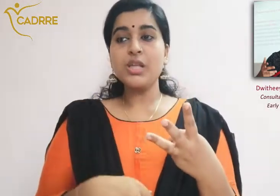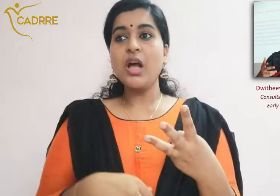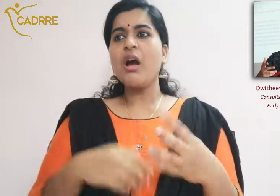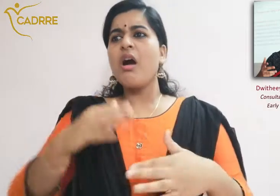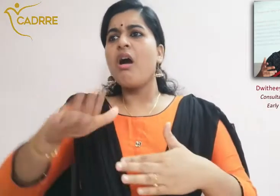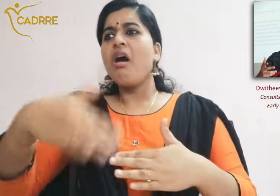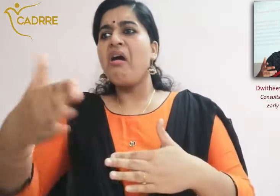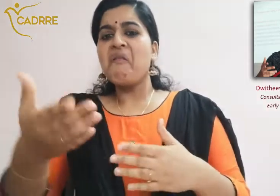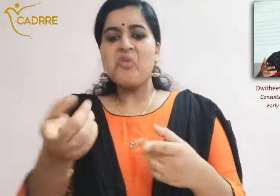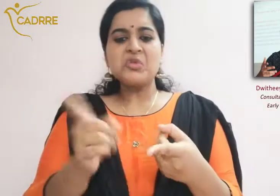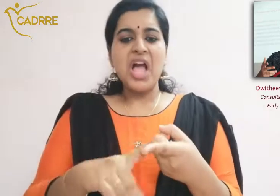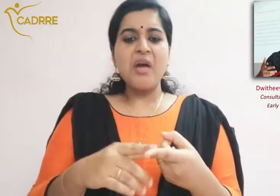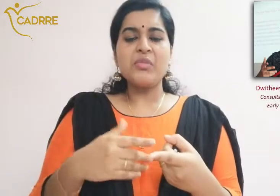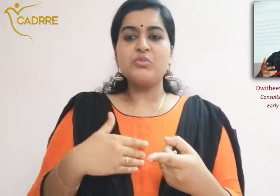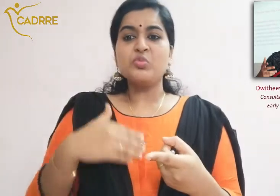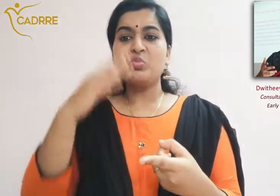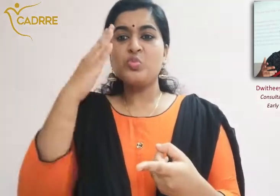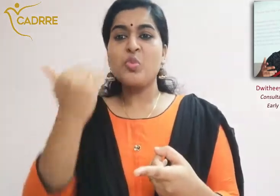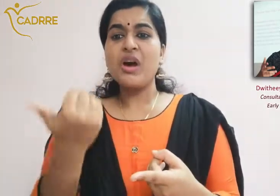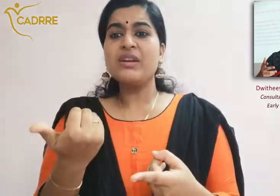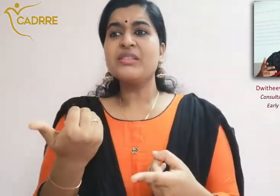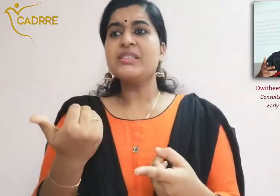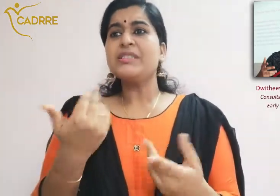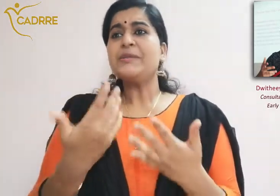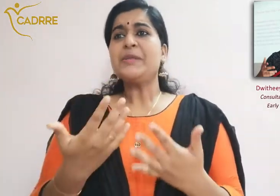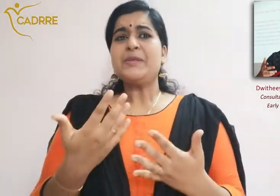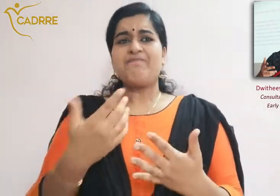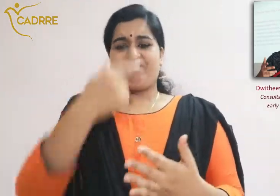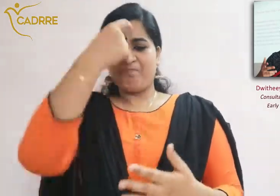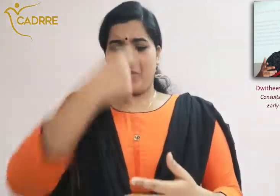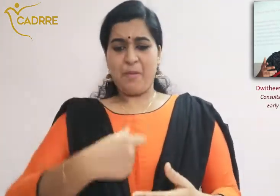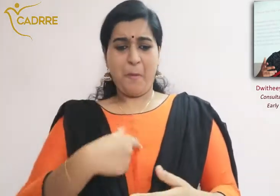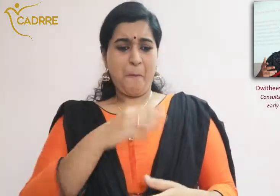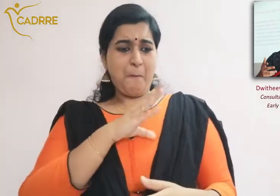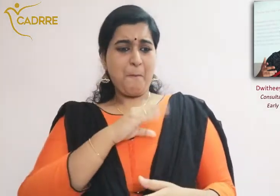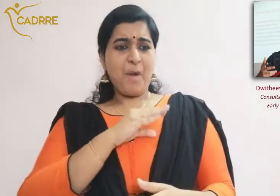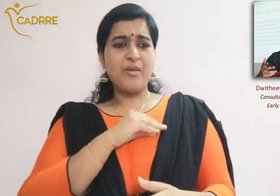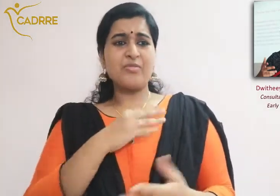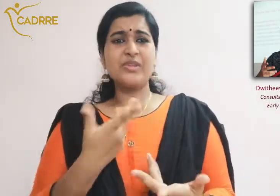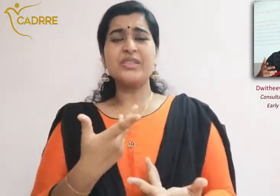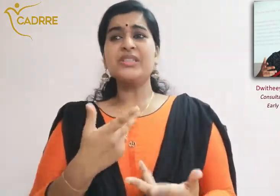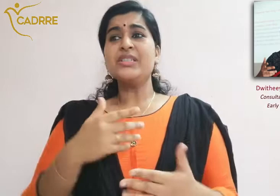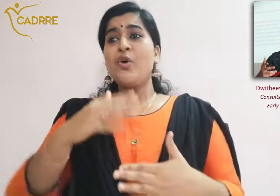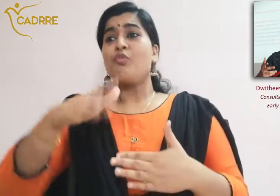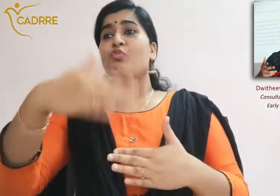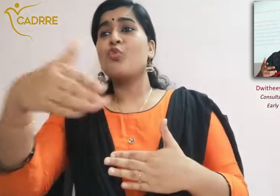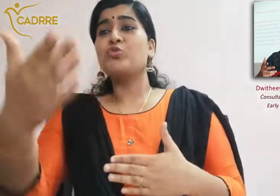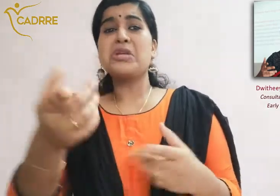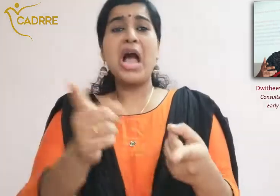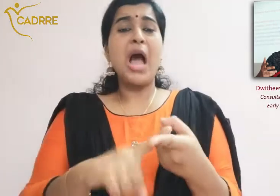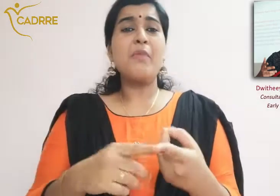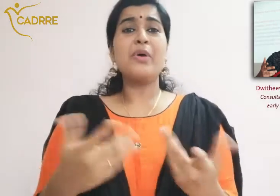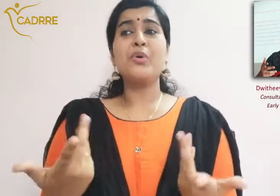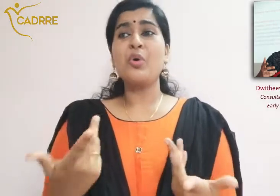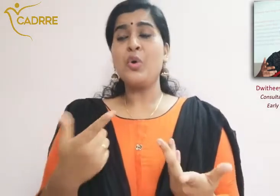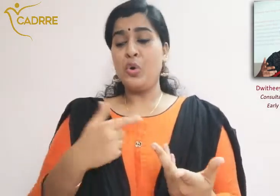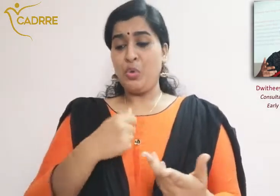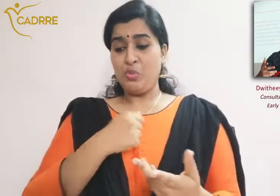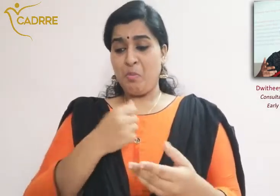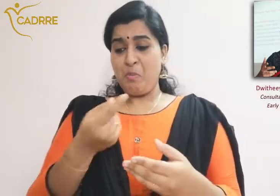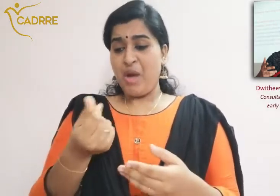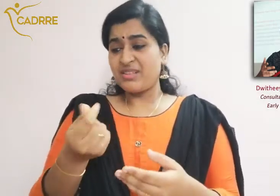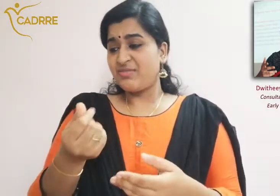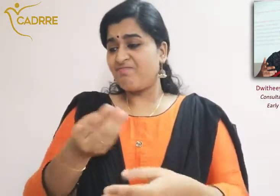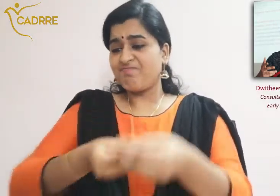Next is the anxiety. That can be personal fears, like being anxious over your future life,